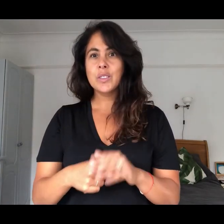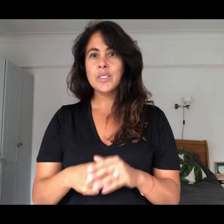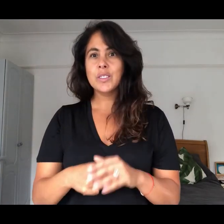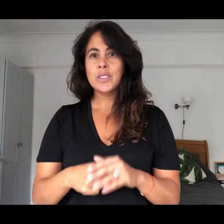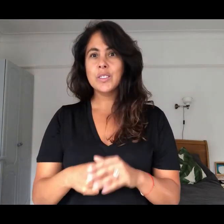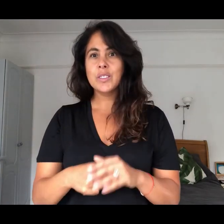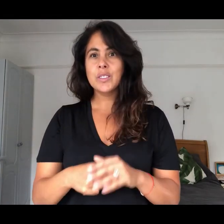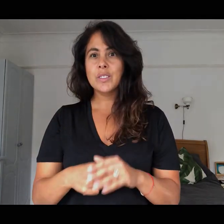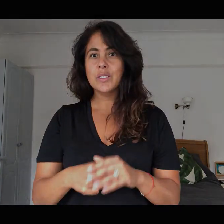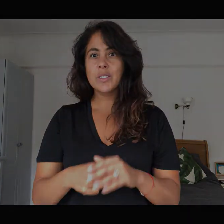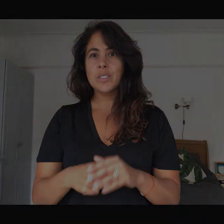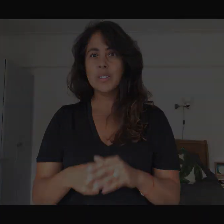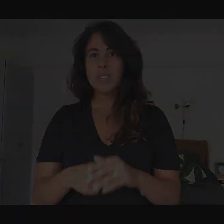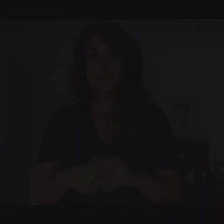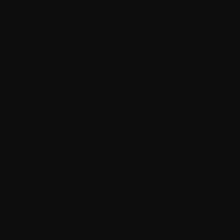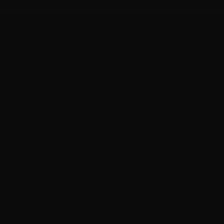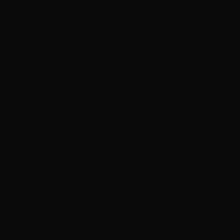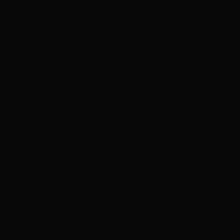I'm shown.